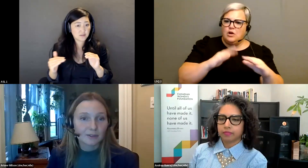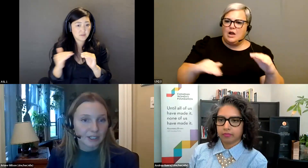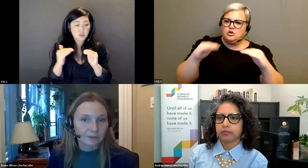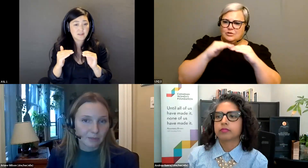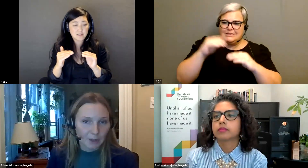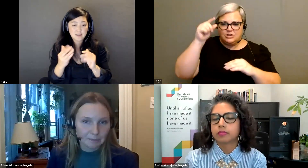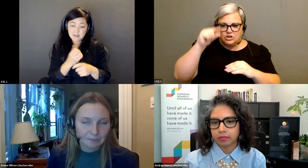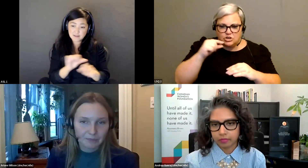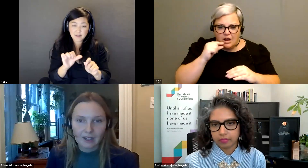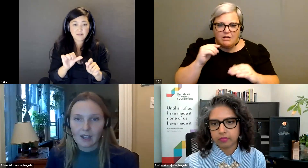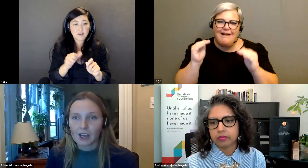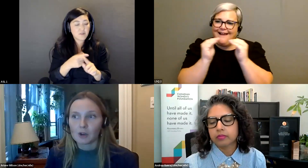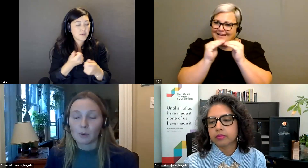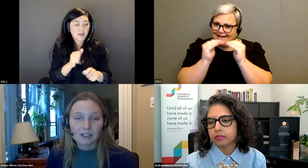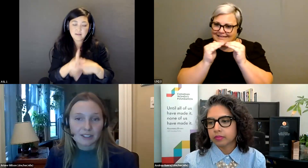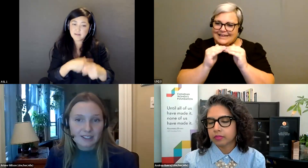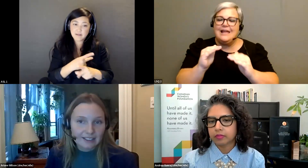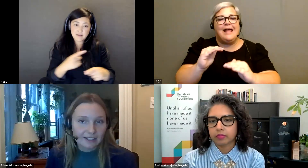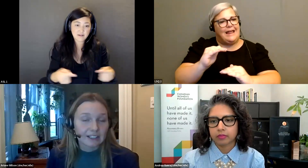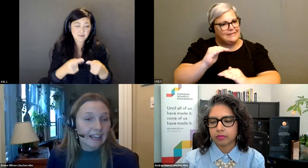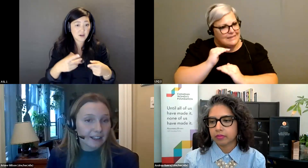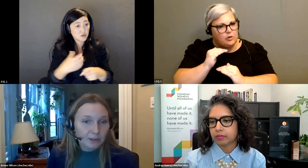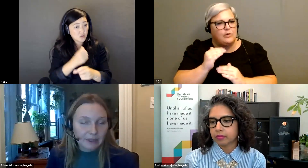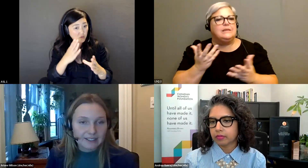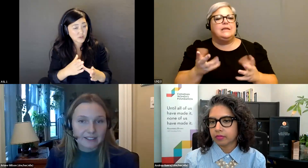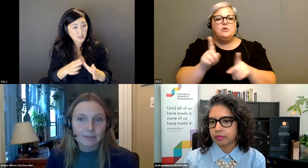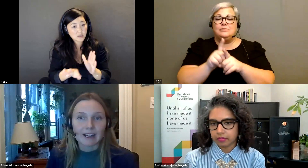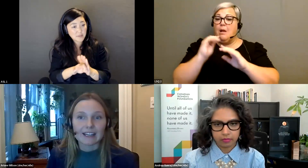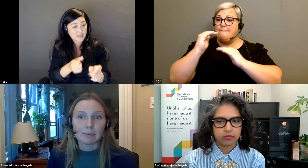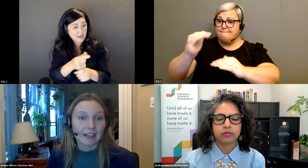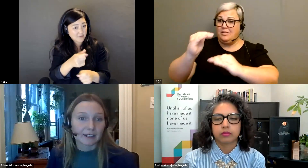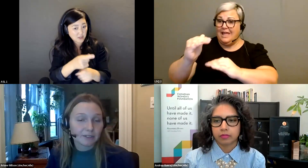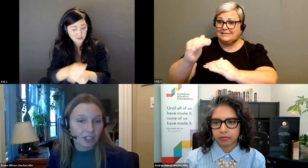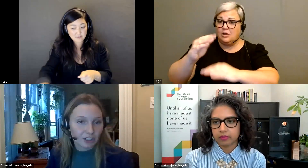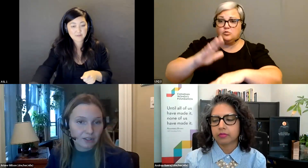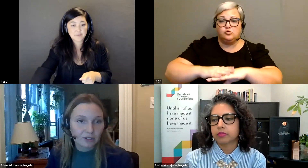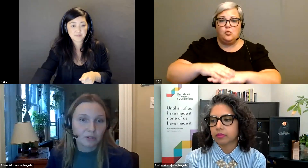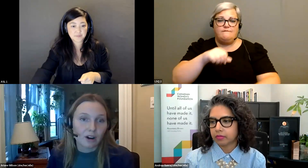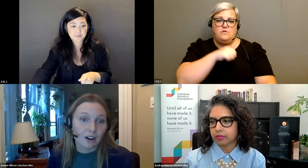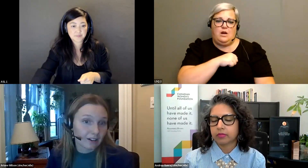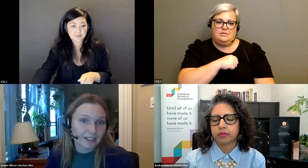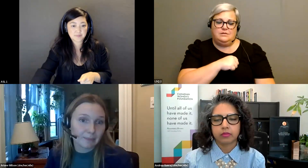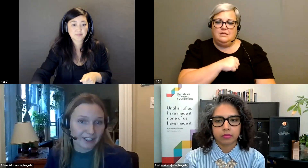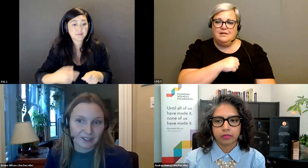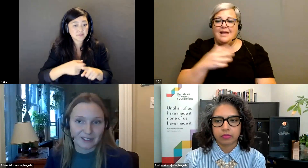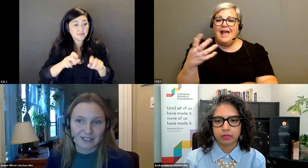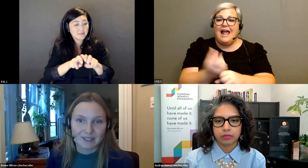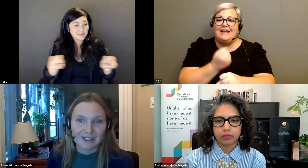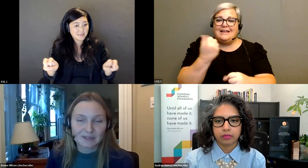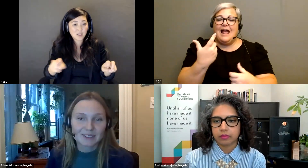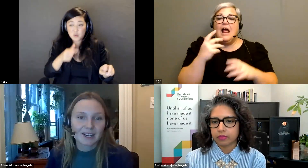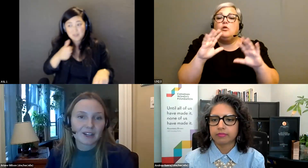safety, and freedom from harm. Winners are selected on an annual basis by a panel of judges who are inspiring